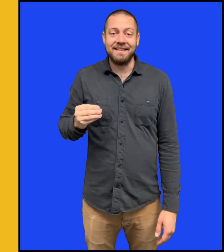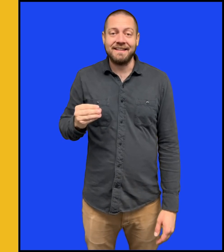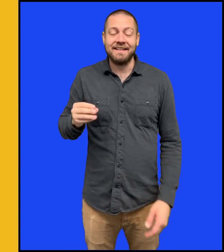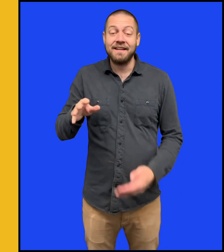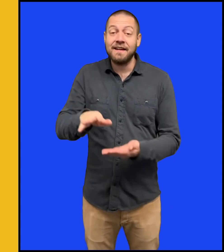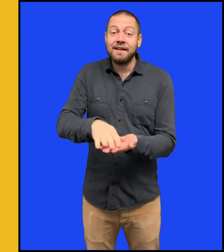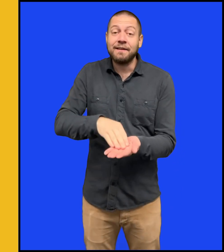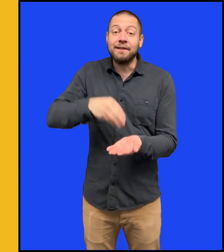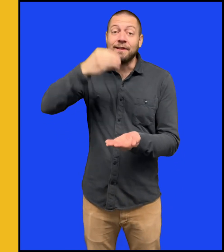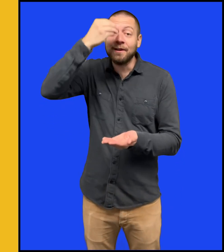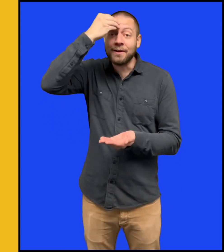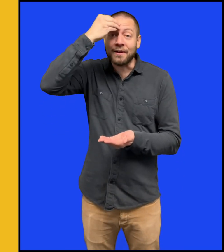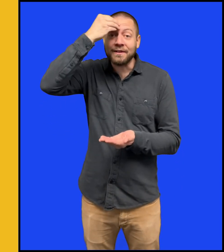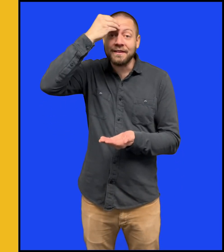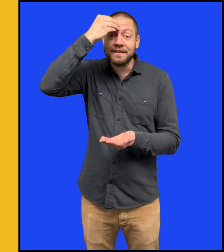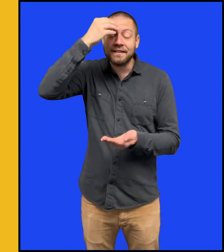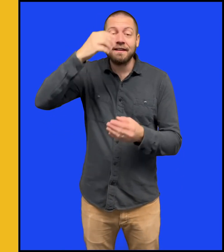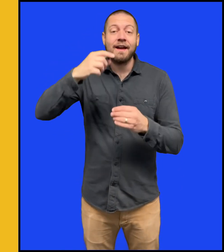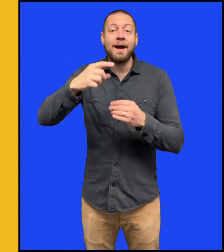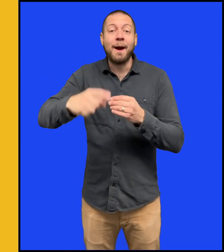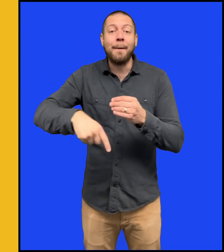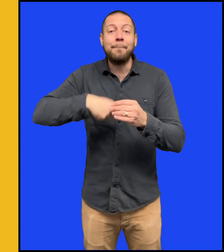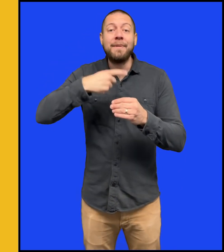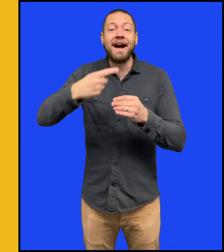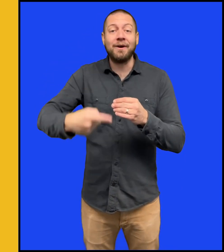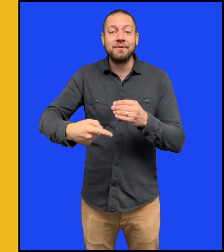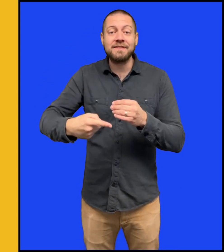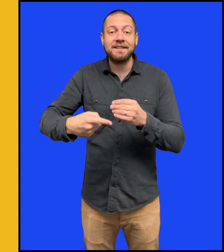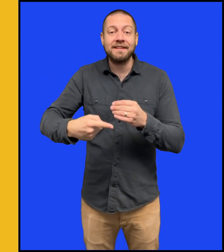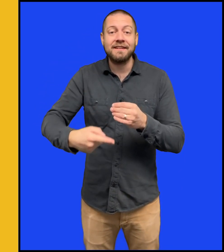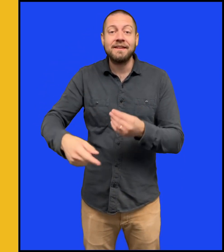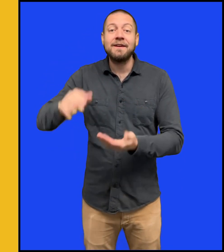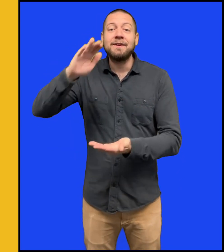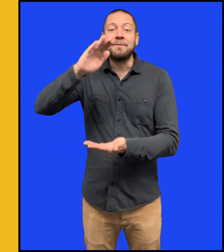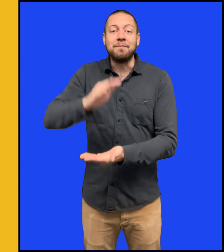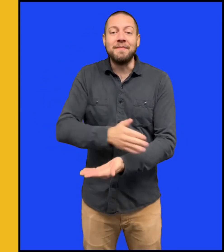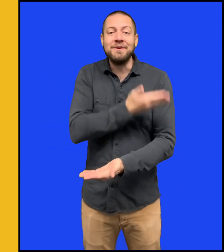and learn about